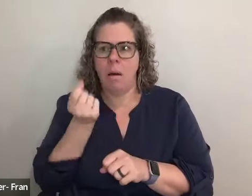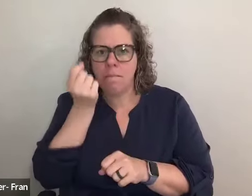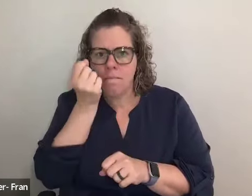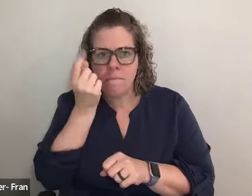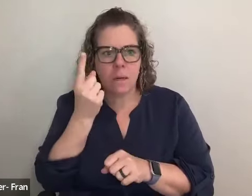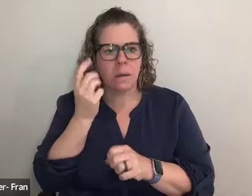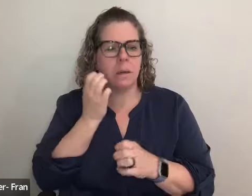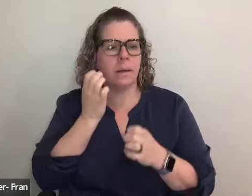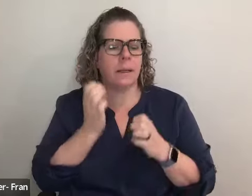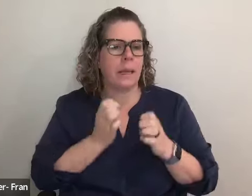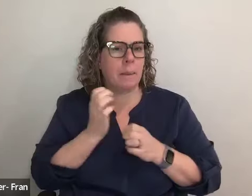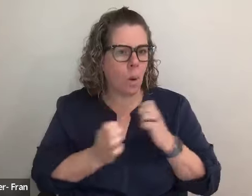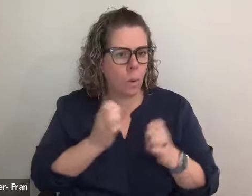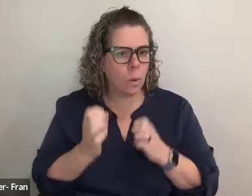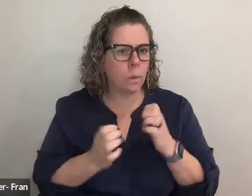how emotions